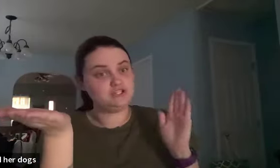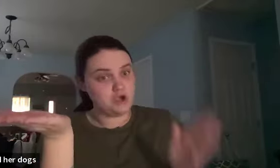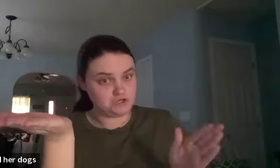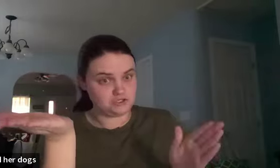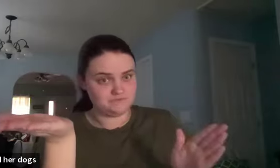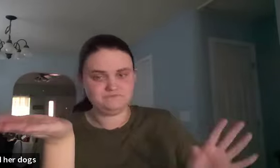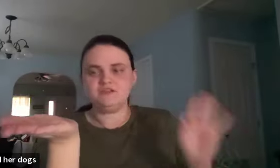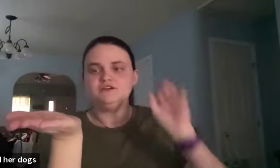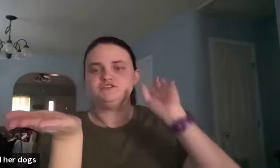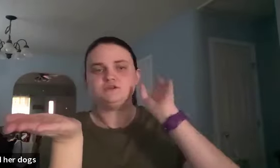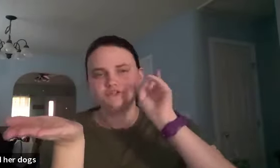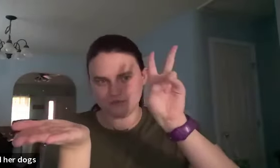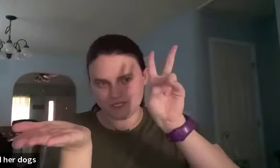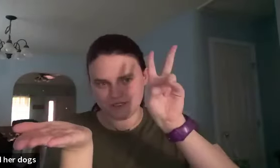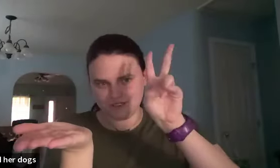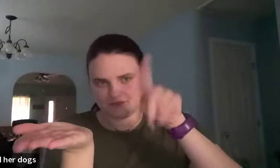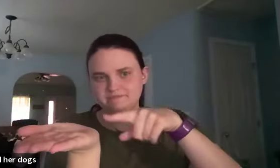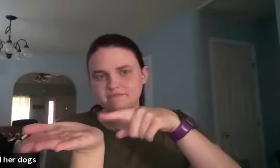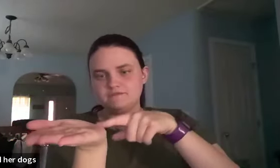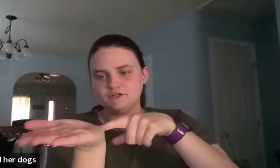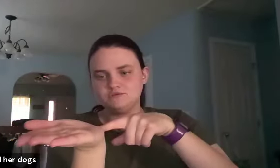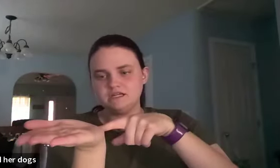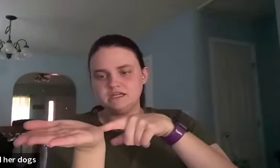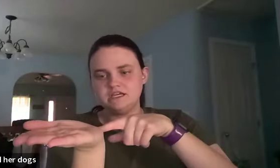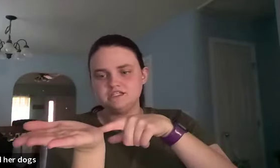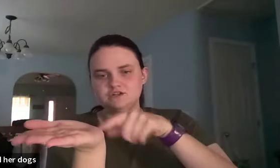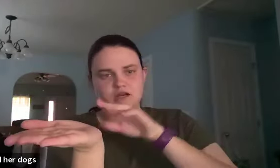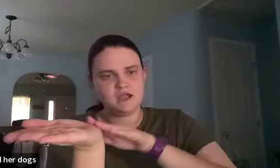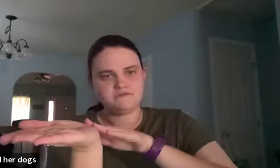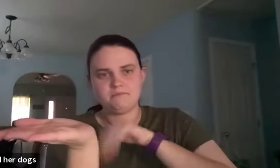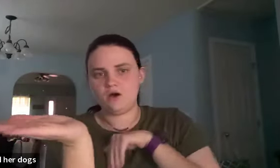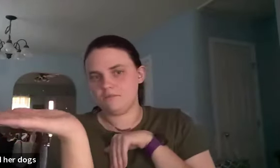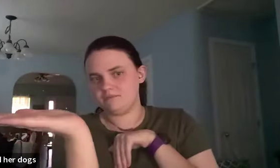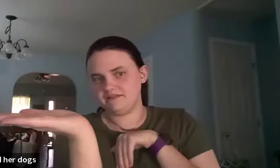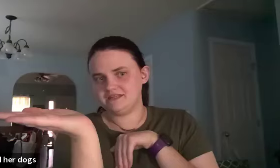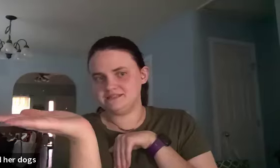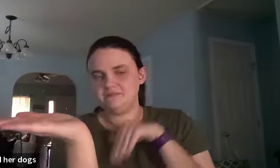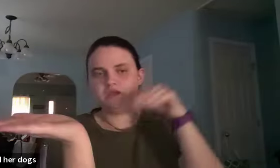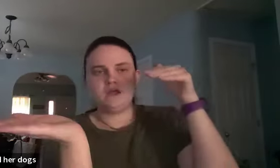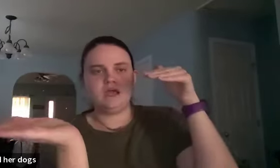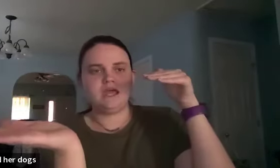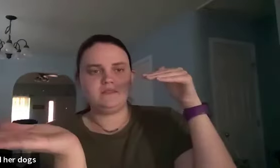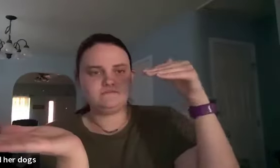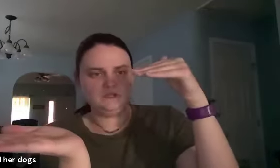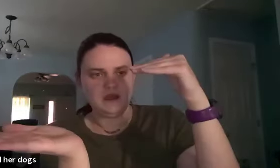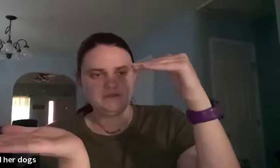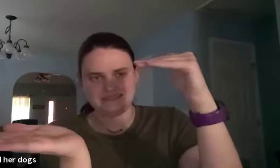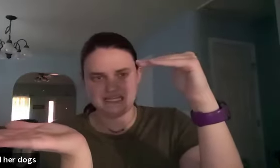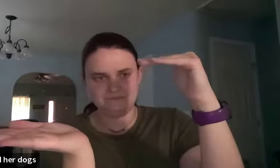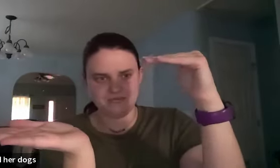sign doctor. So there are two ways you can do it. The first one is you're going to have that palm up like this, and you have that slight